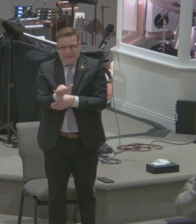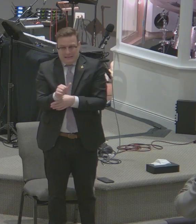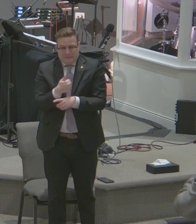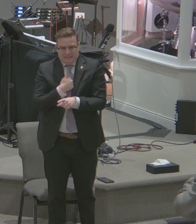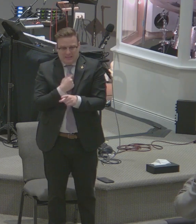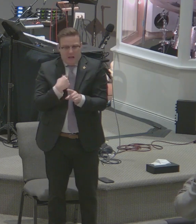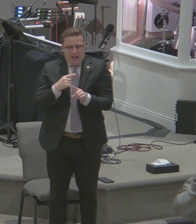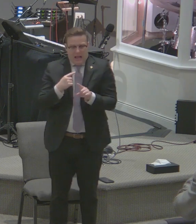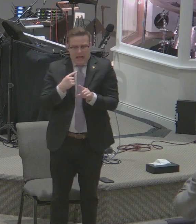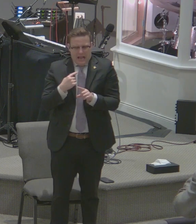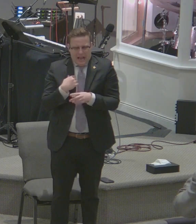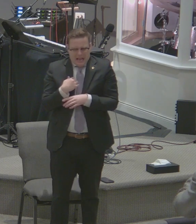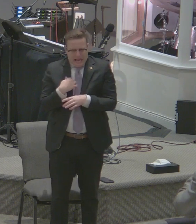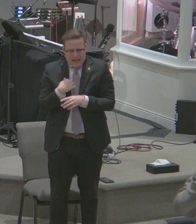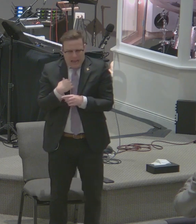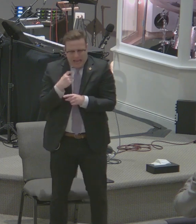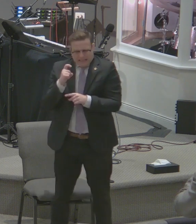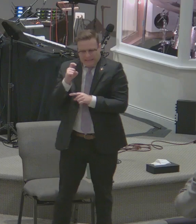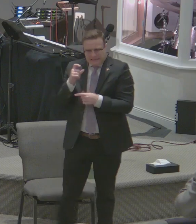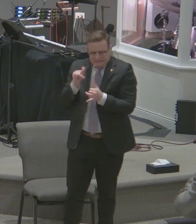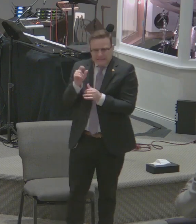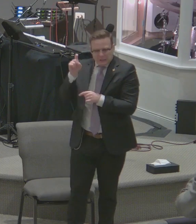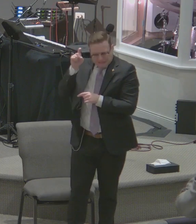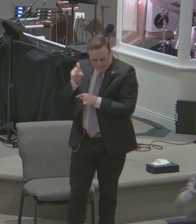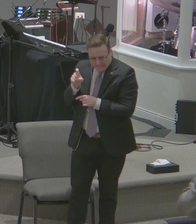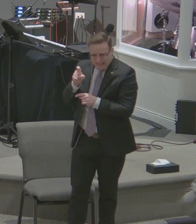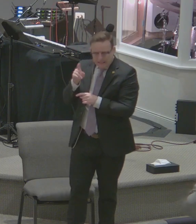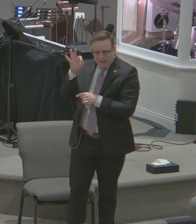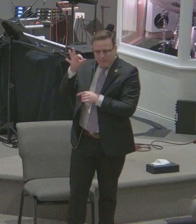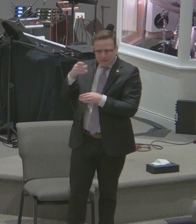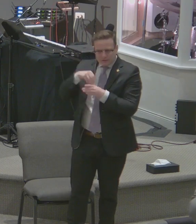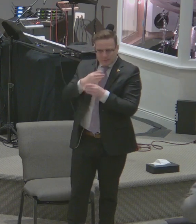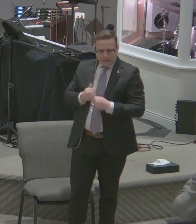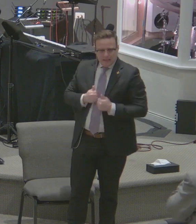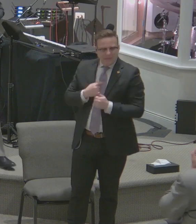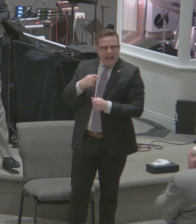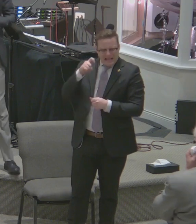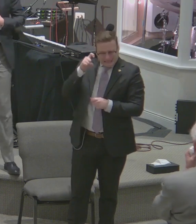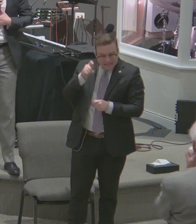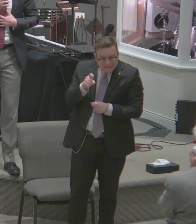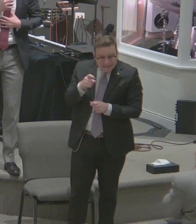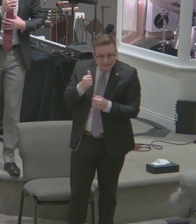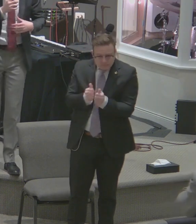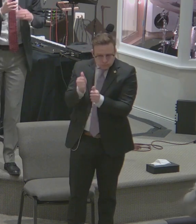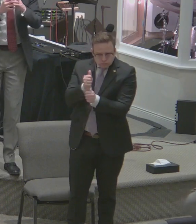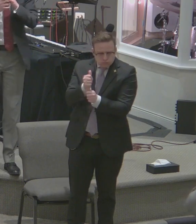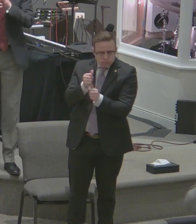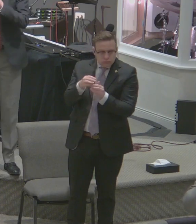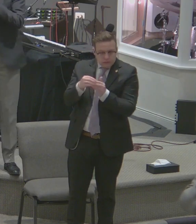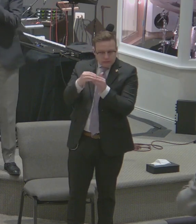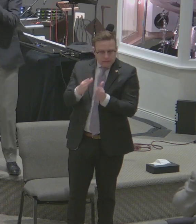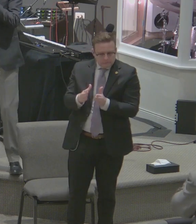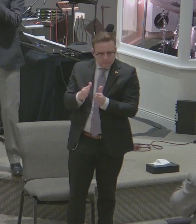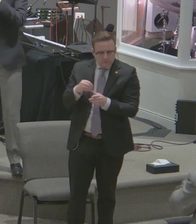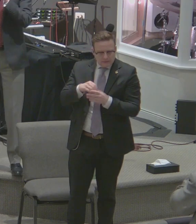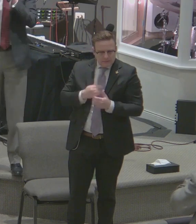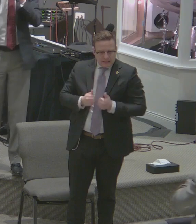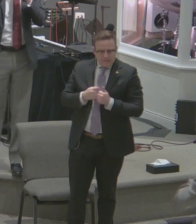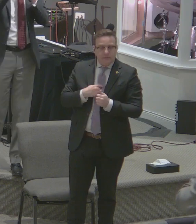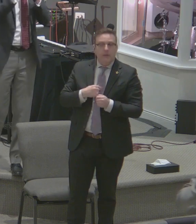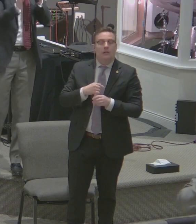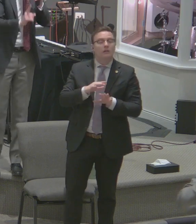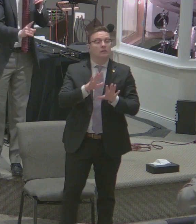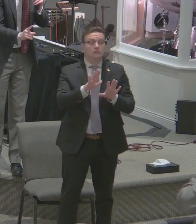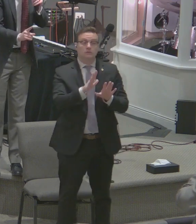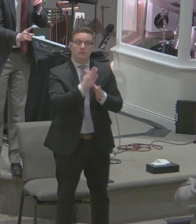I need a man of God in my life. And I'm going to tell you something else, men.